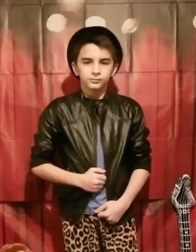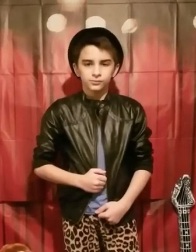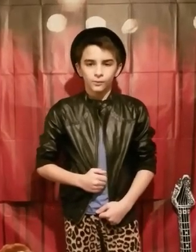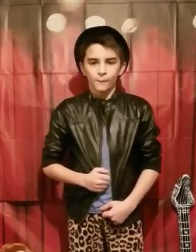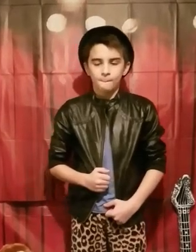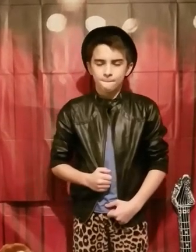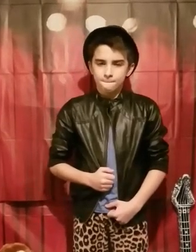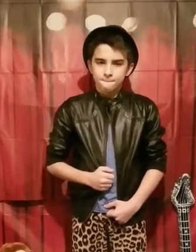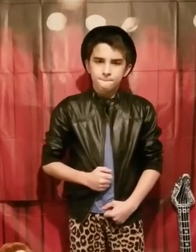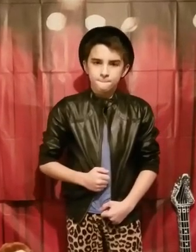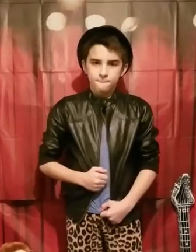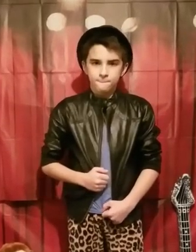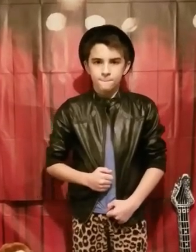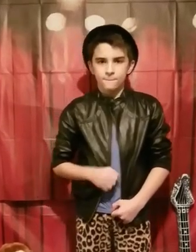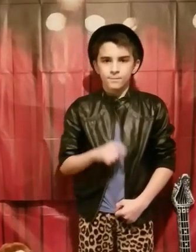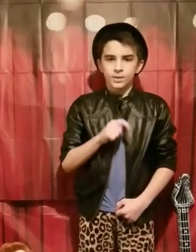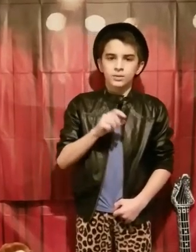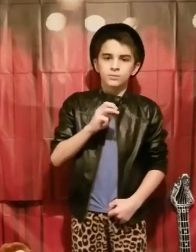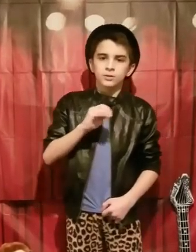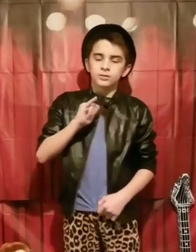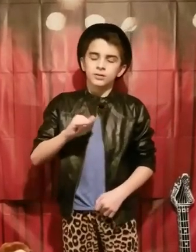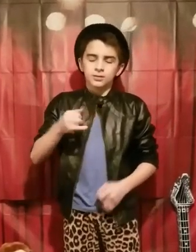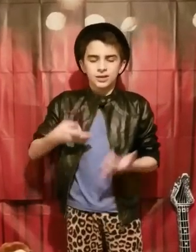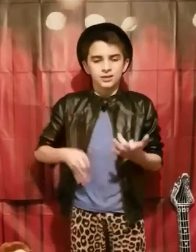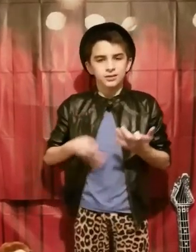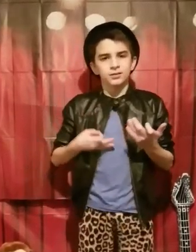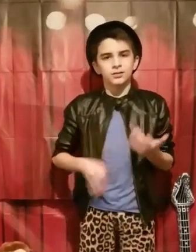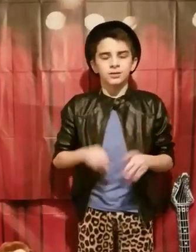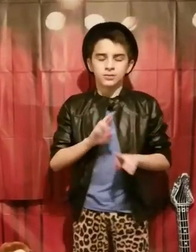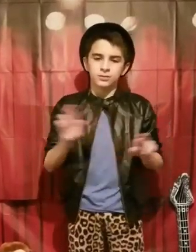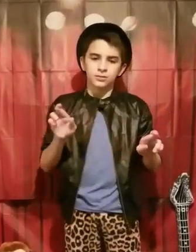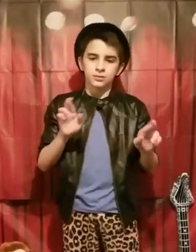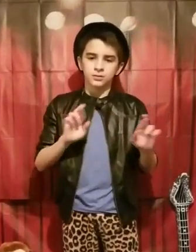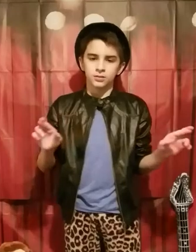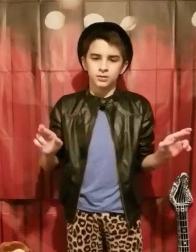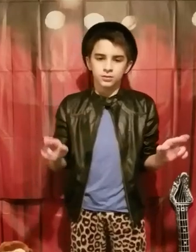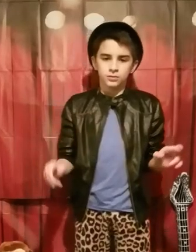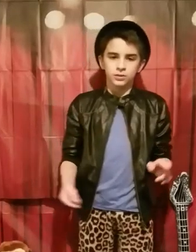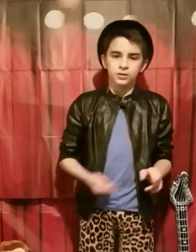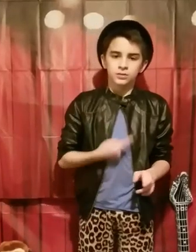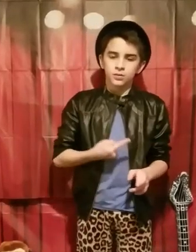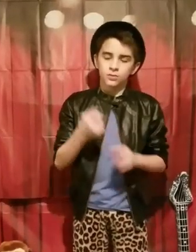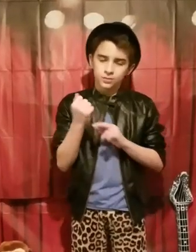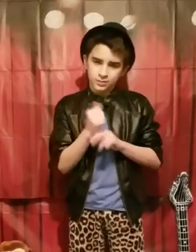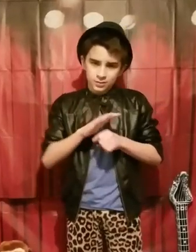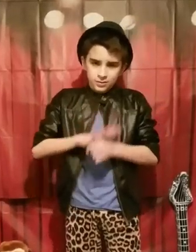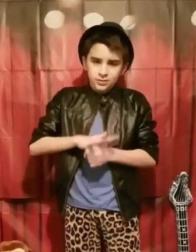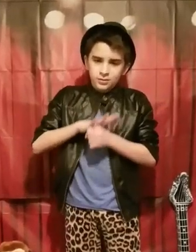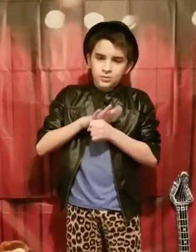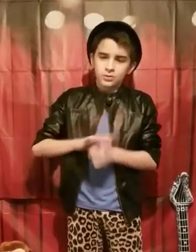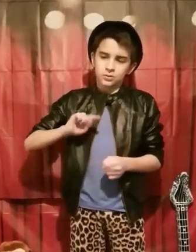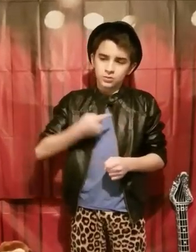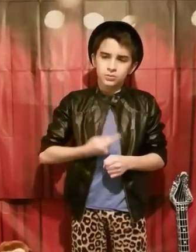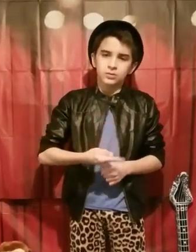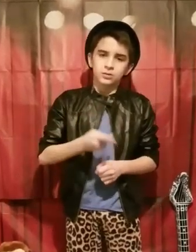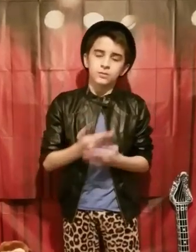on me he's got his six feet and high Now he's opening But he used to make